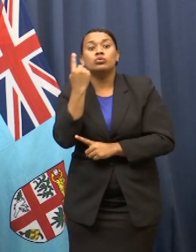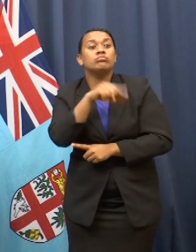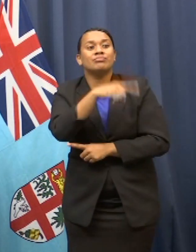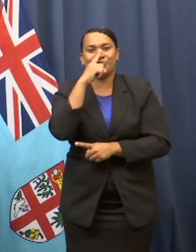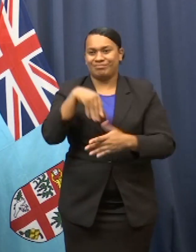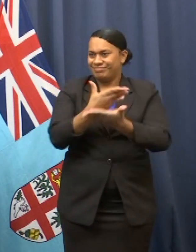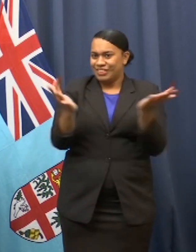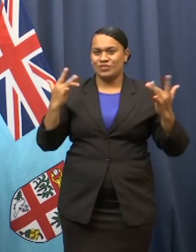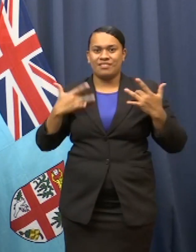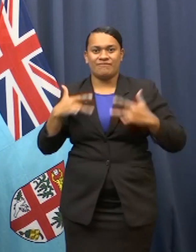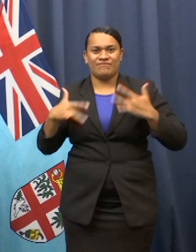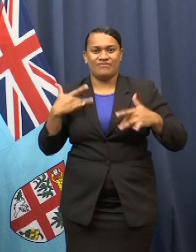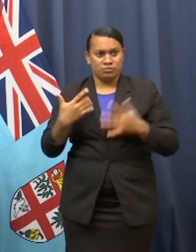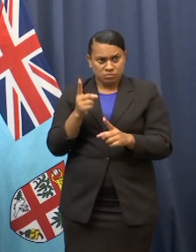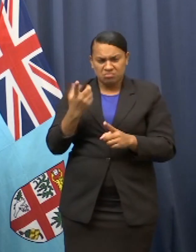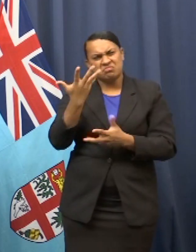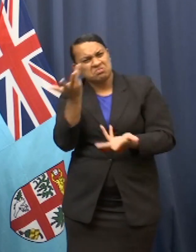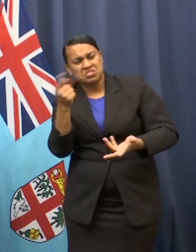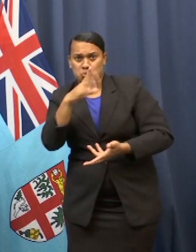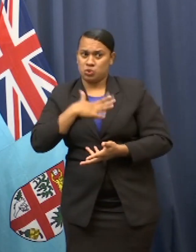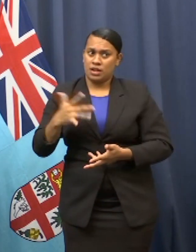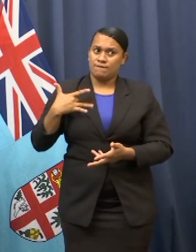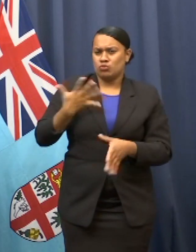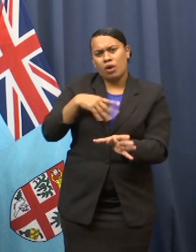Vitilevu and feel that you can still gather